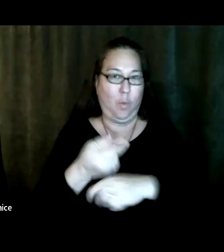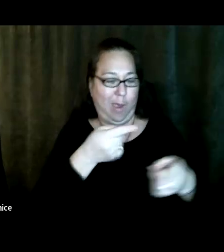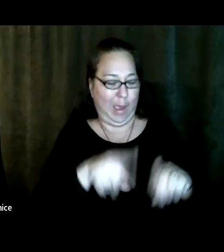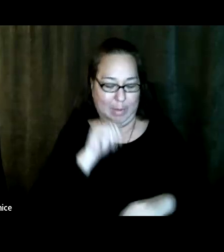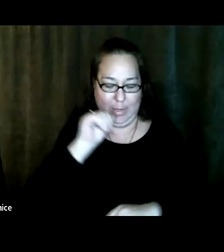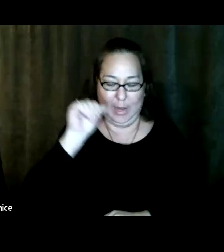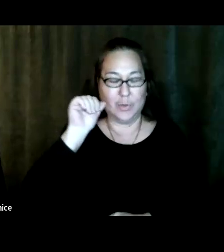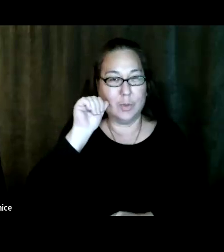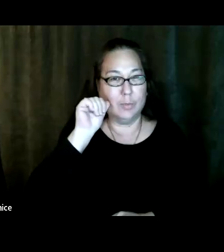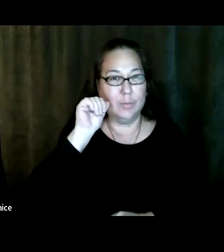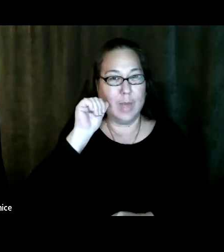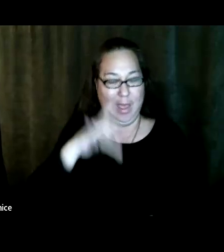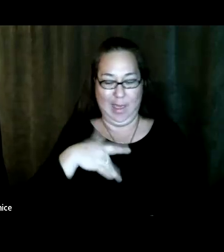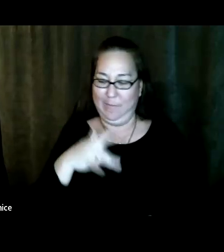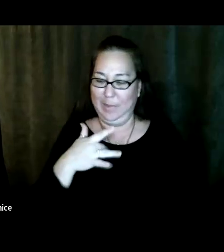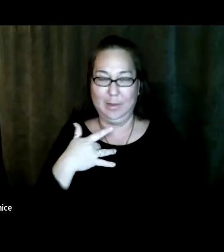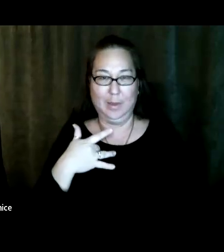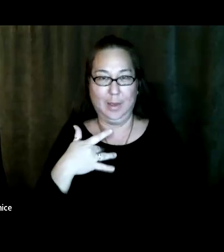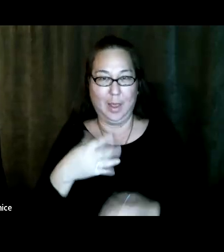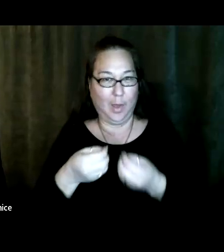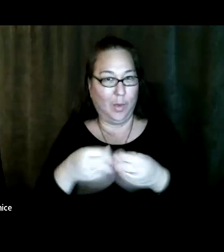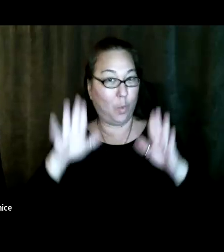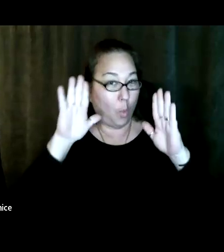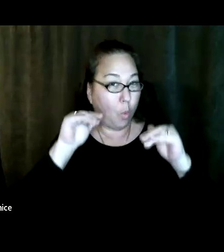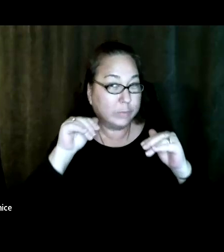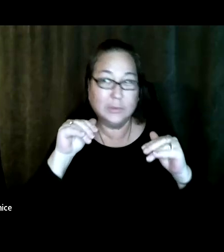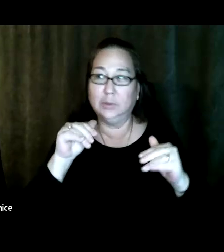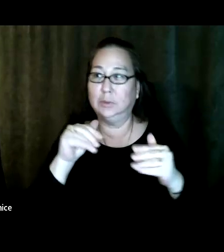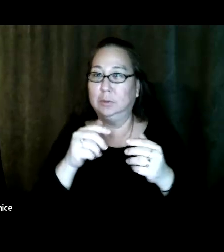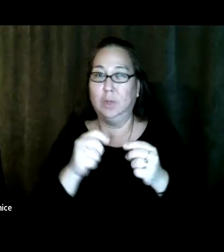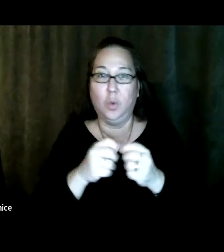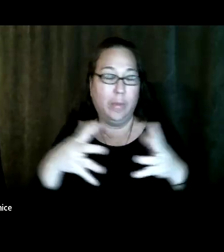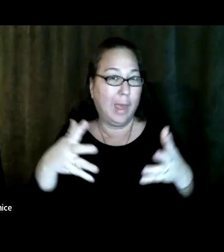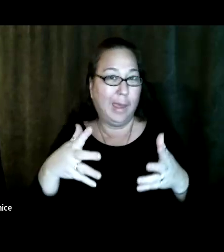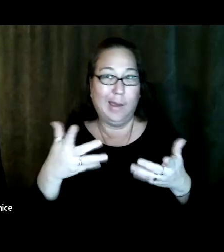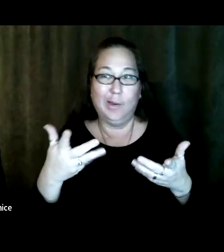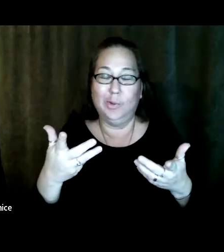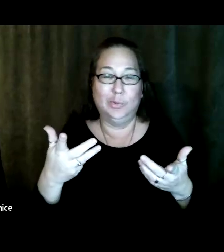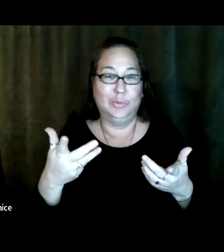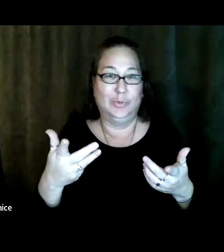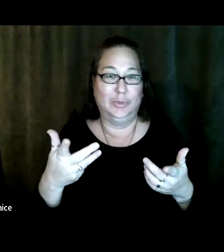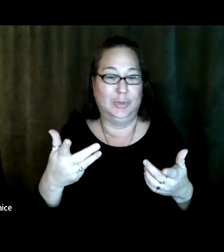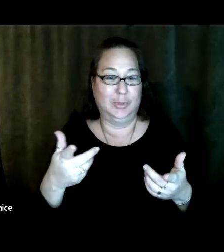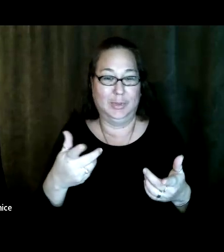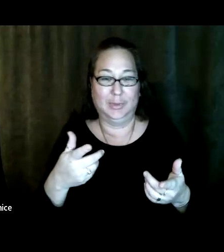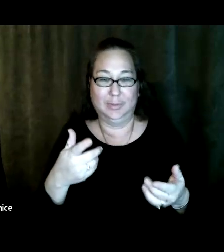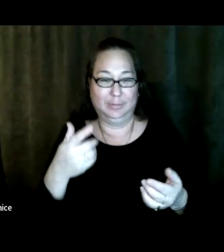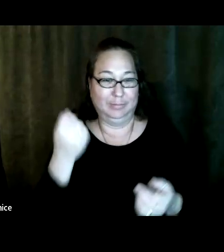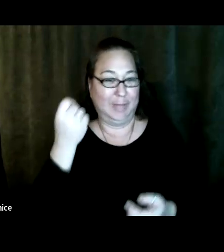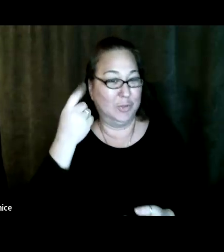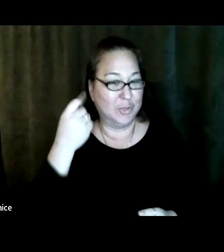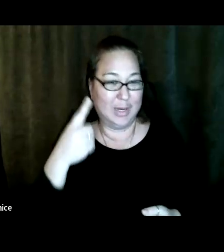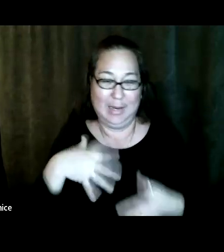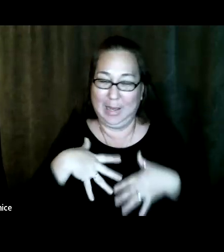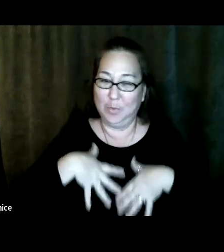and feeling hopeless, depressed, demoralized. But I honestly can't process what happened without